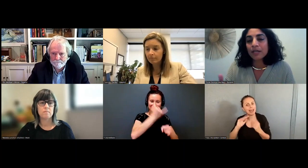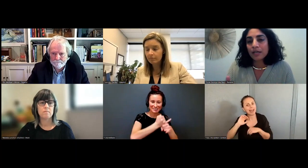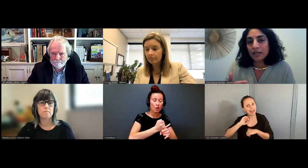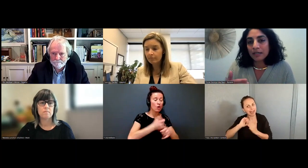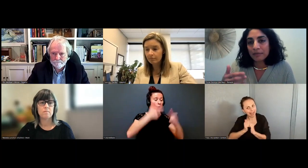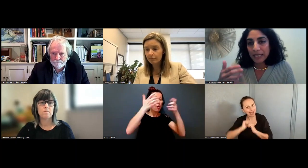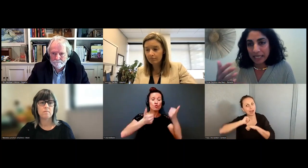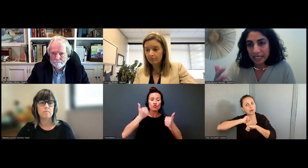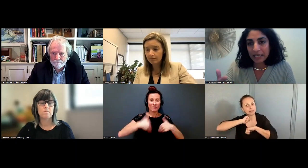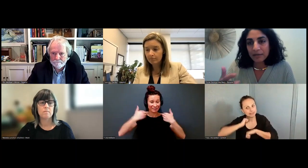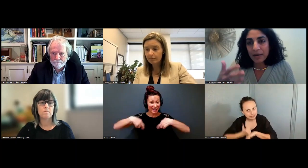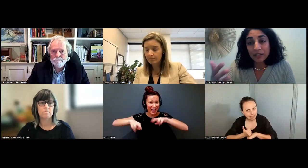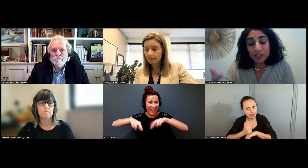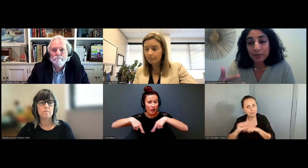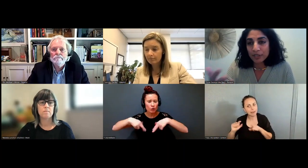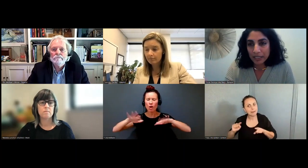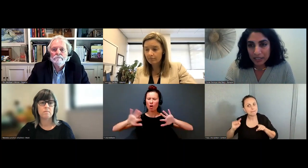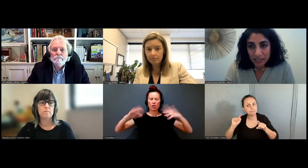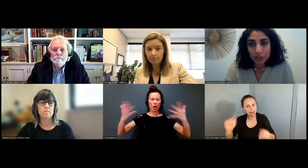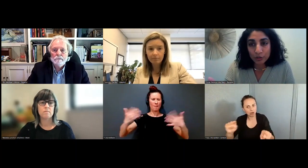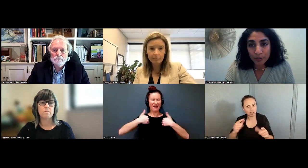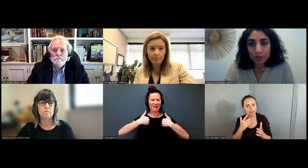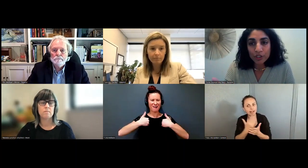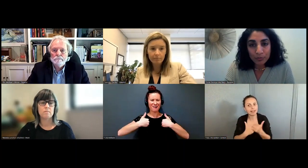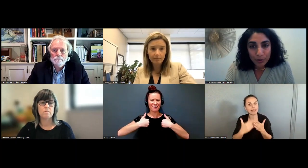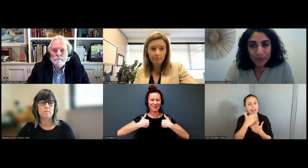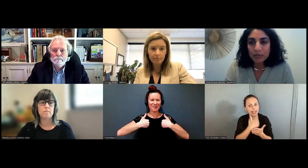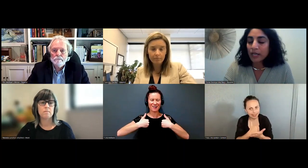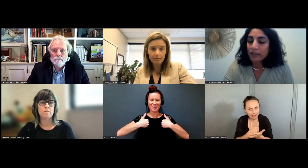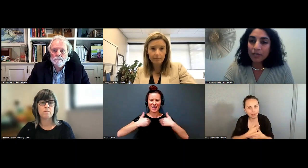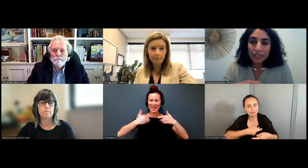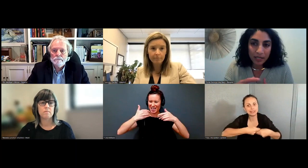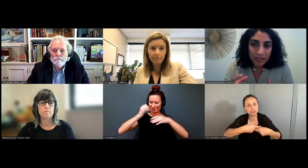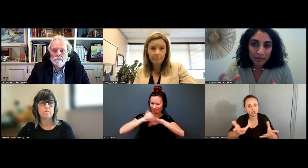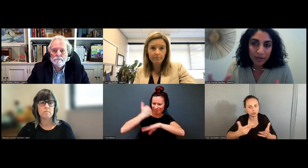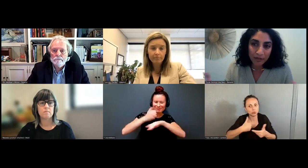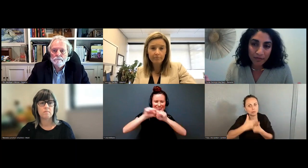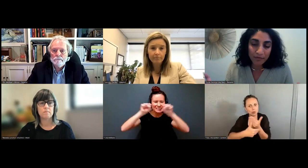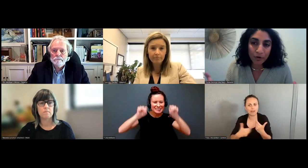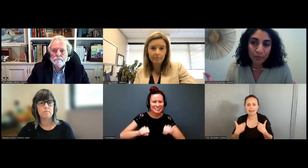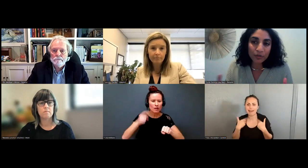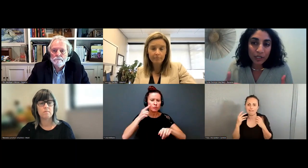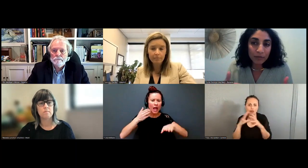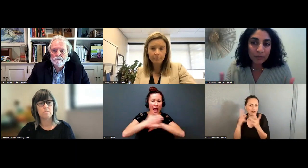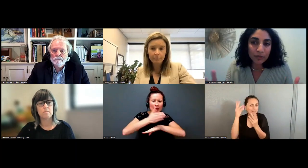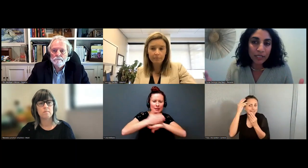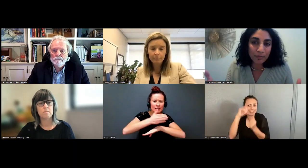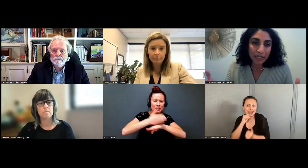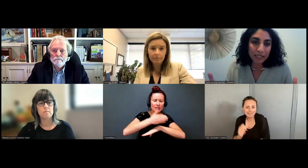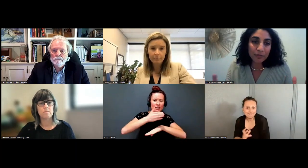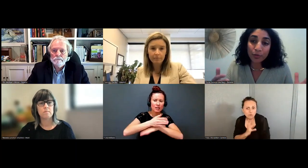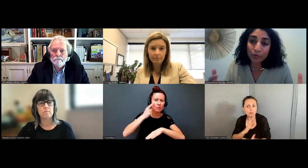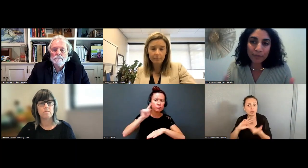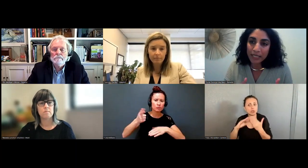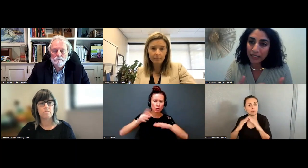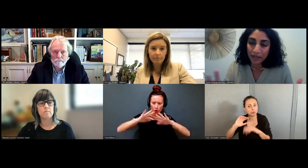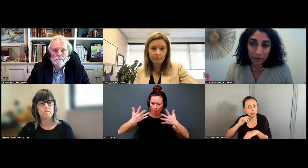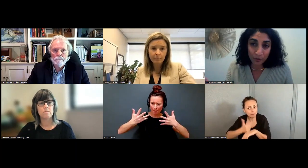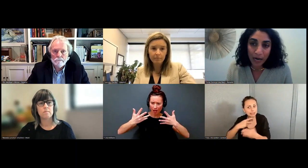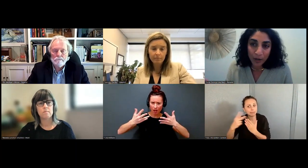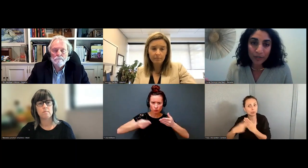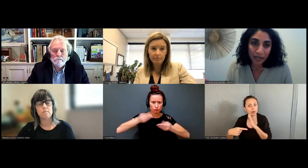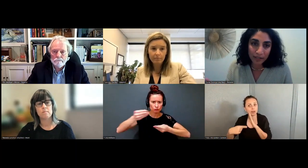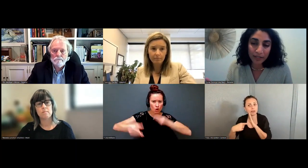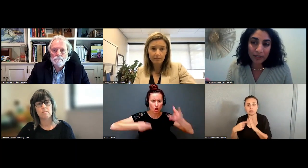parallel income eligibility and distribution process? We have tons of informal community-based programs like